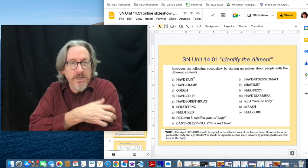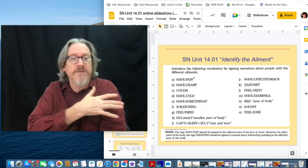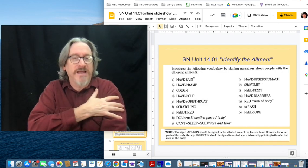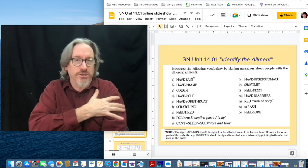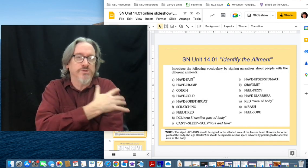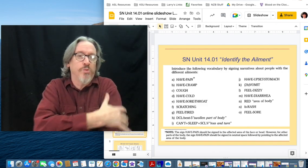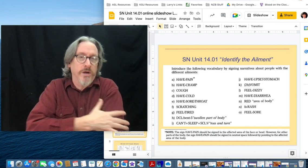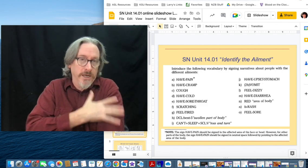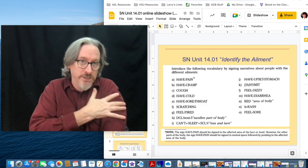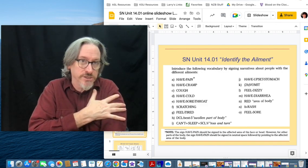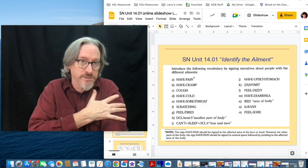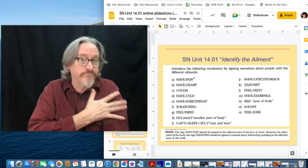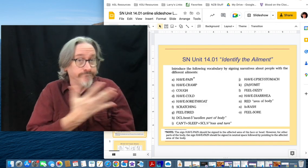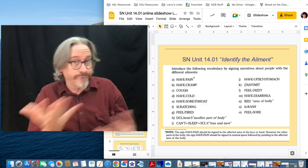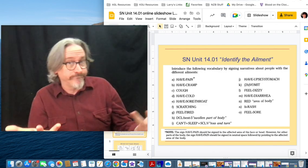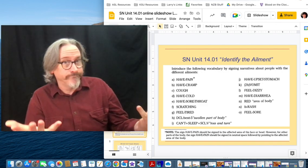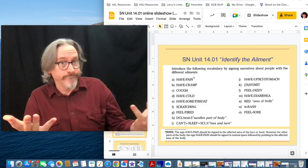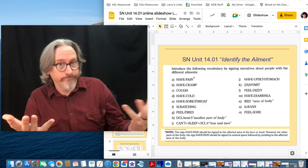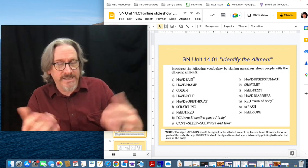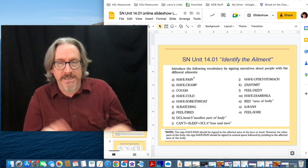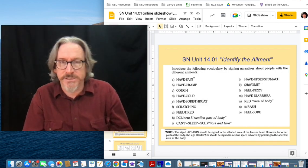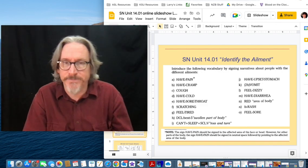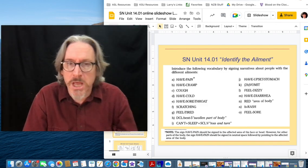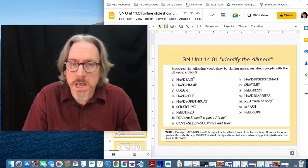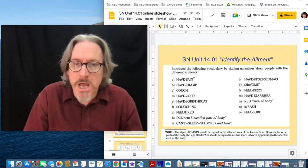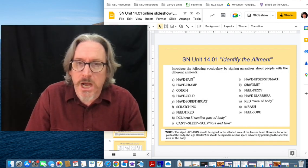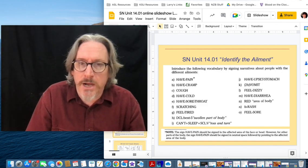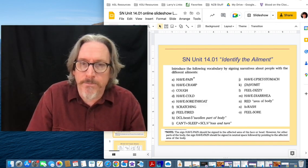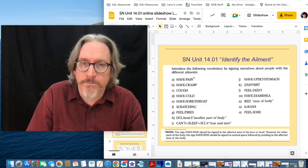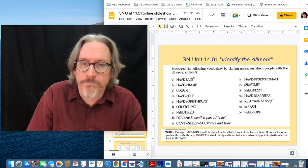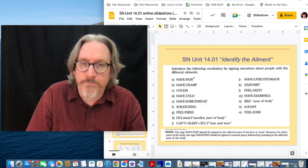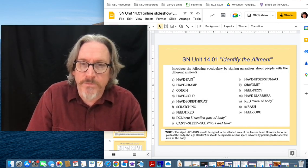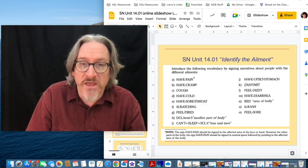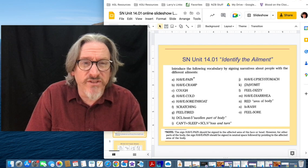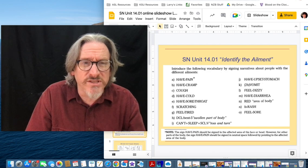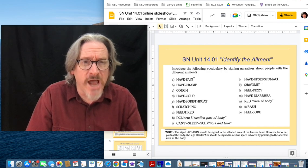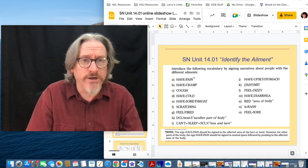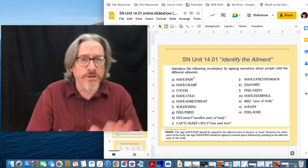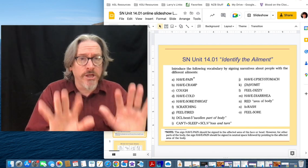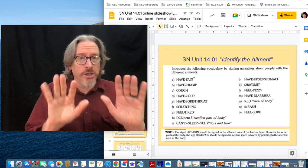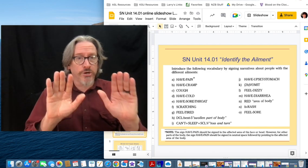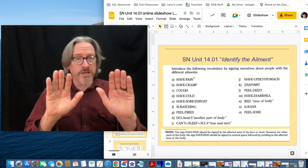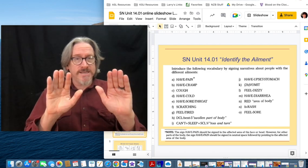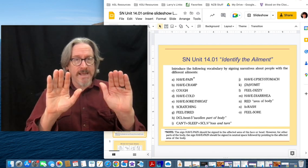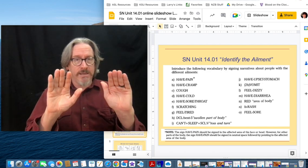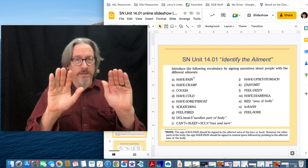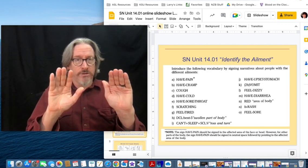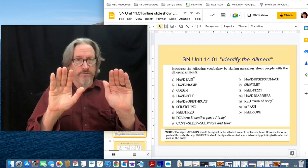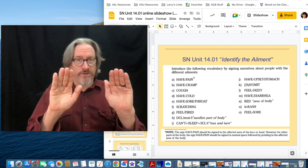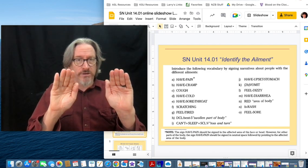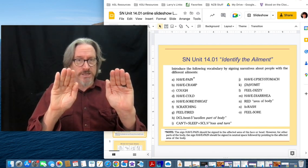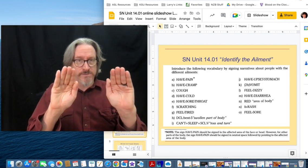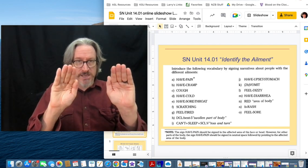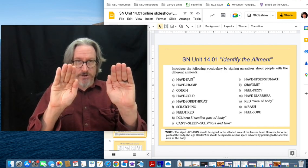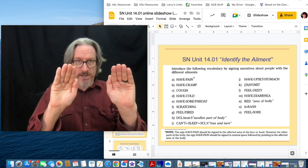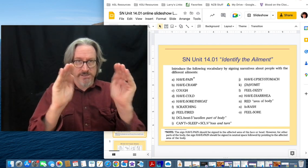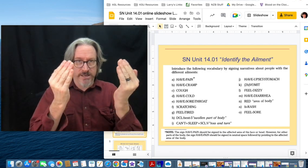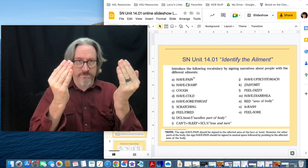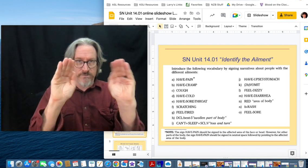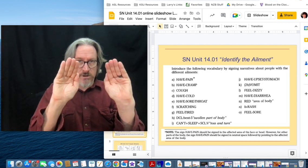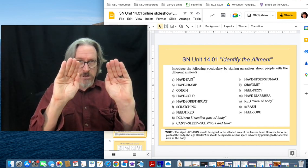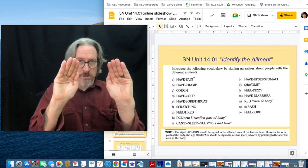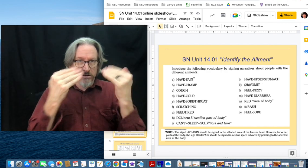scratching, that shows where it itches. Makes sense? Feel tired? You're going to take your fingertips, keep your